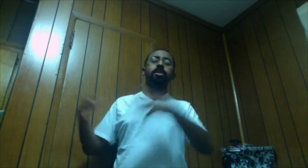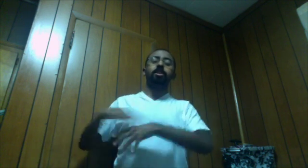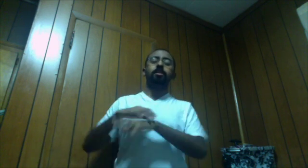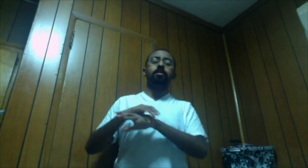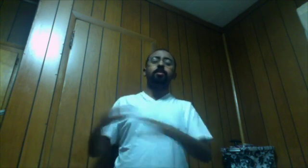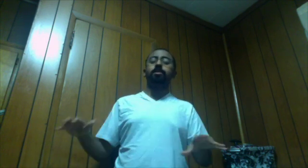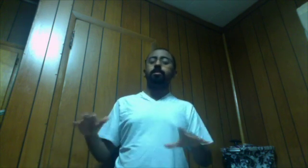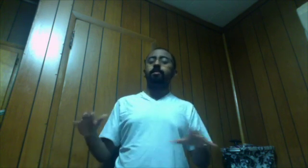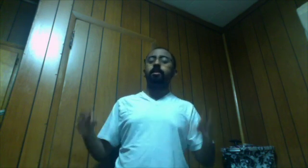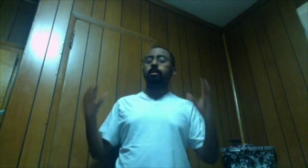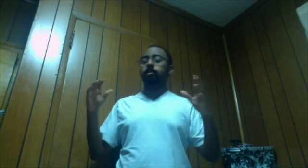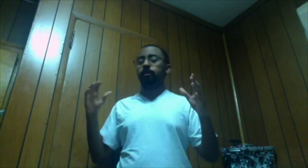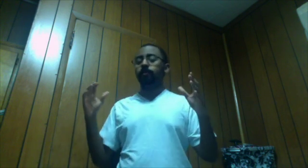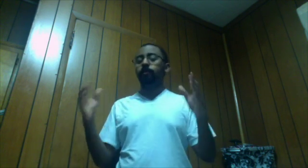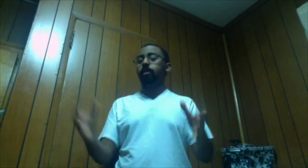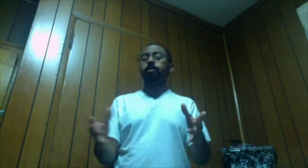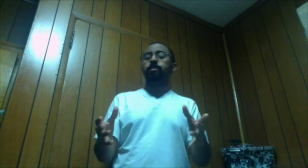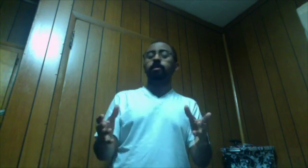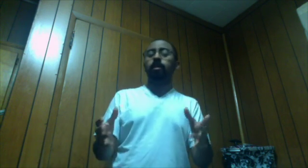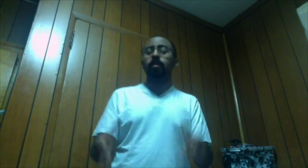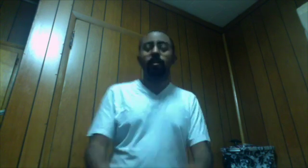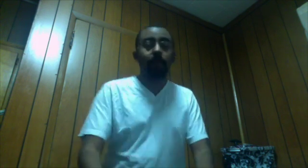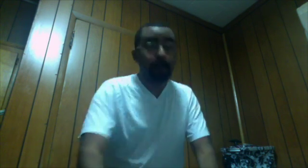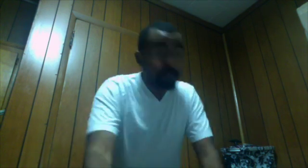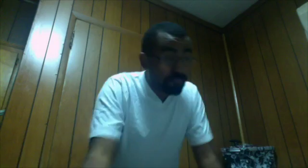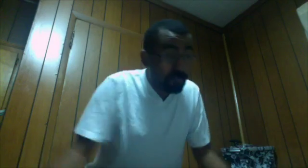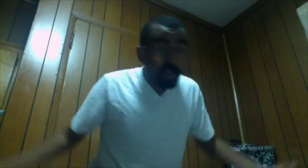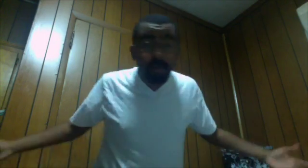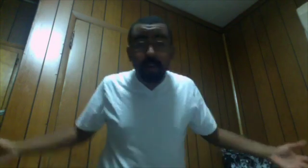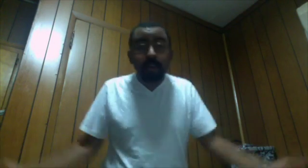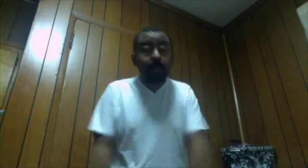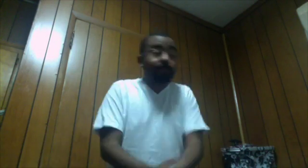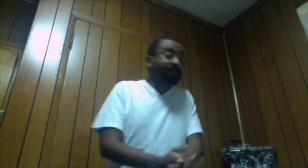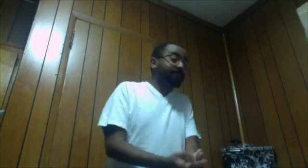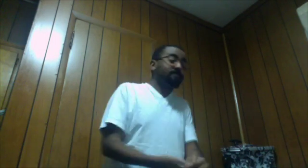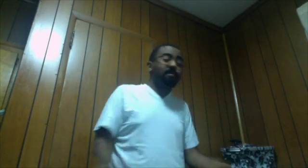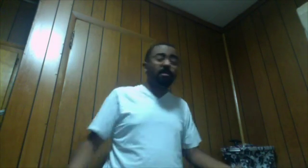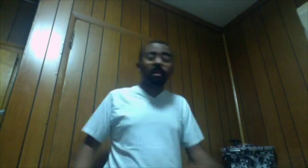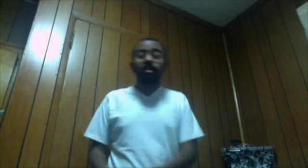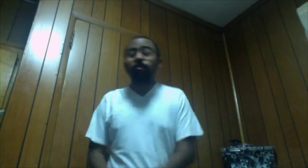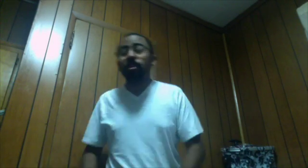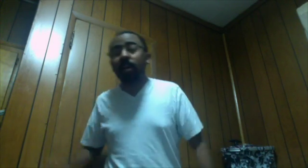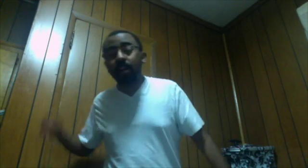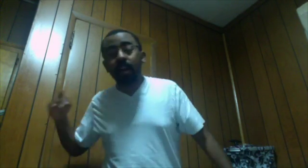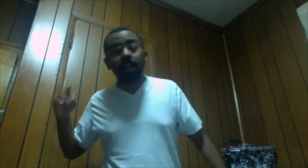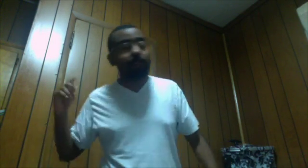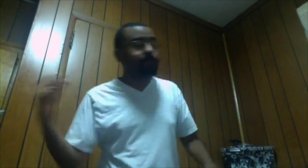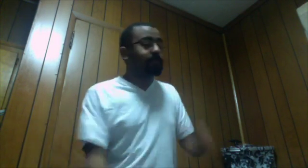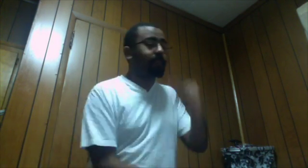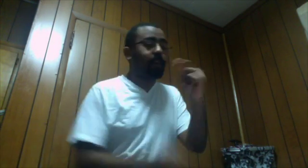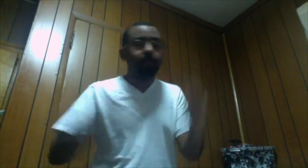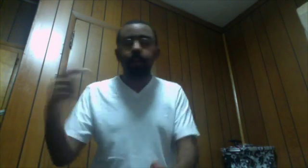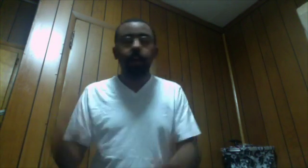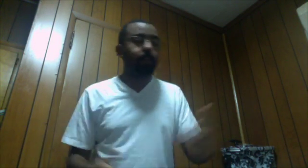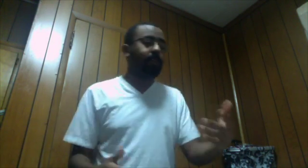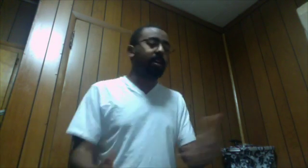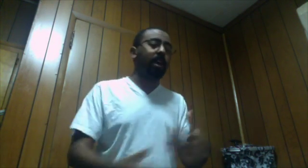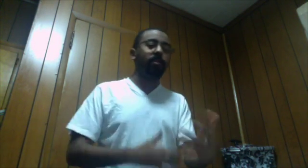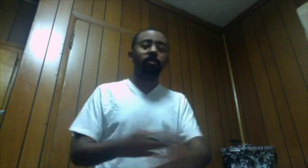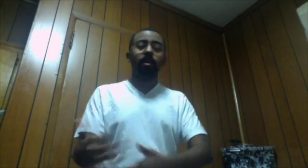is weird to me. What the fuck is with y'all? Anyway, that's number 9. I forget. Oh my god, I don't know why I'm